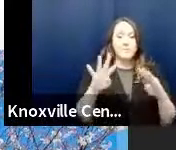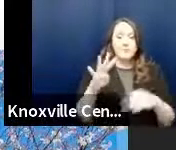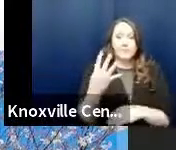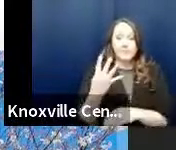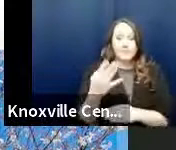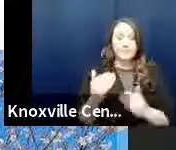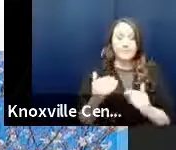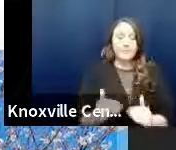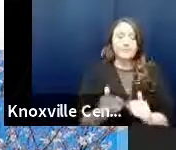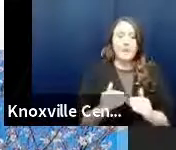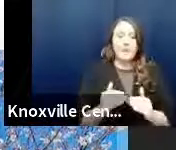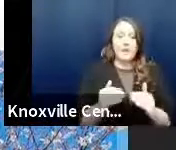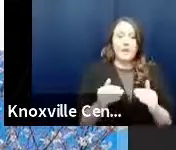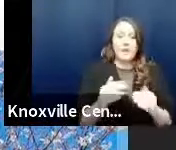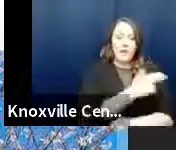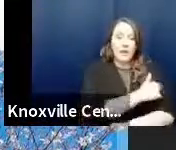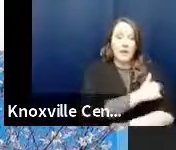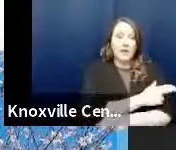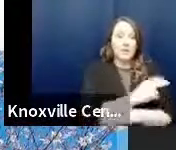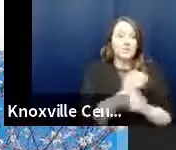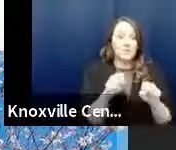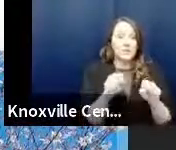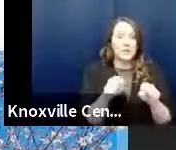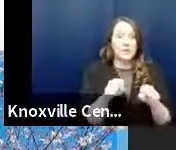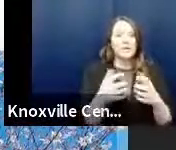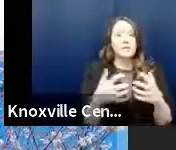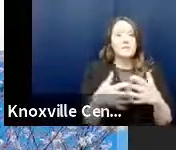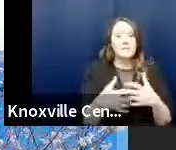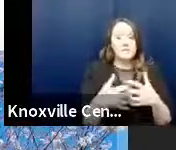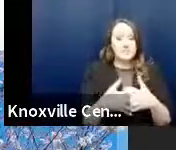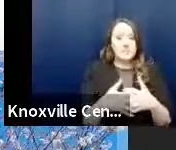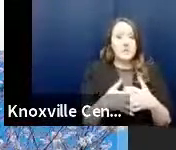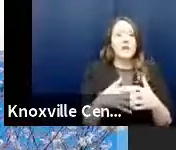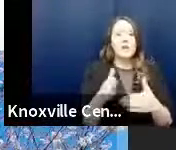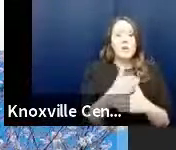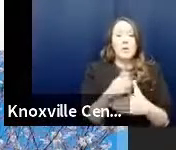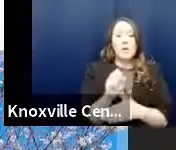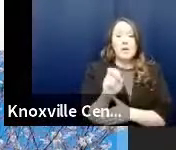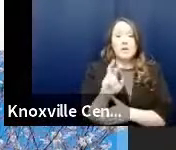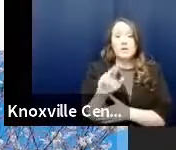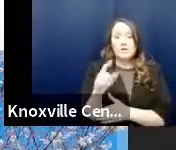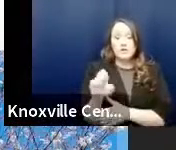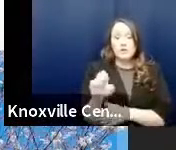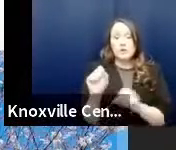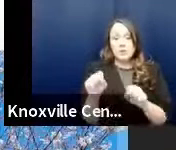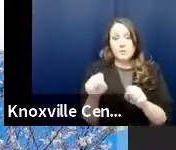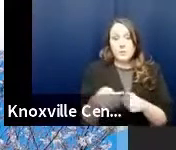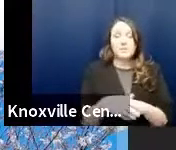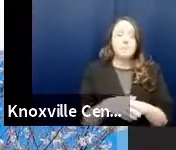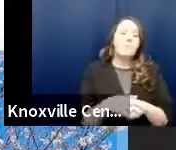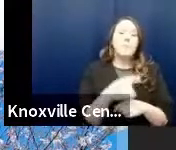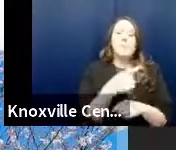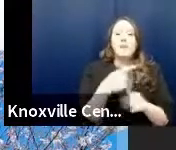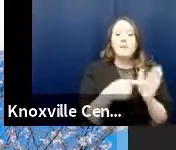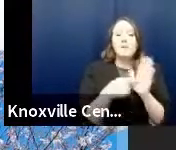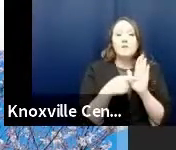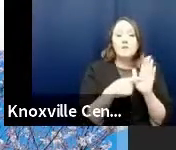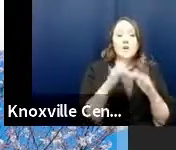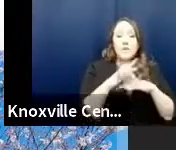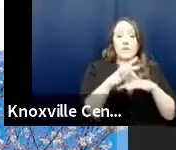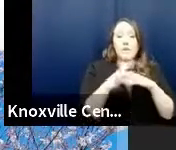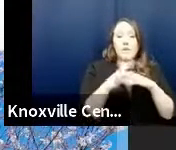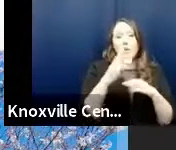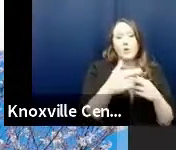benchmark. Healthcare system capabilities remain within current and forecasted surge capacity. These graphs show the availability of regional